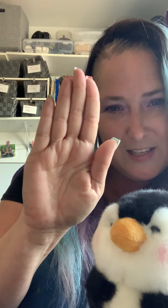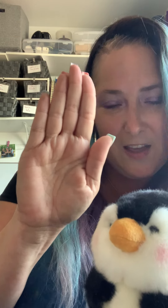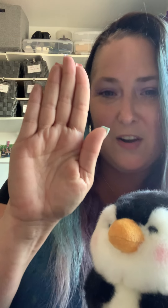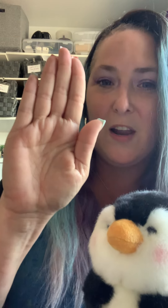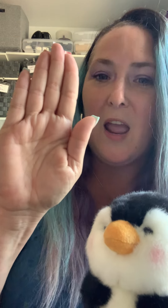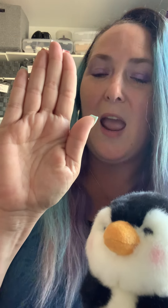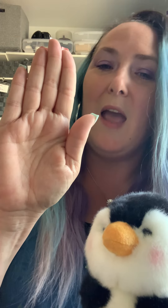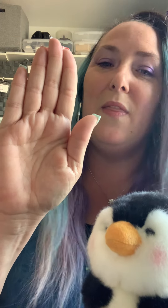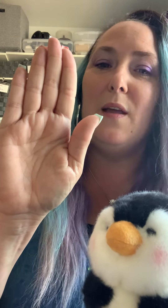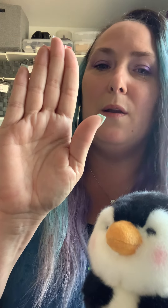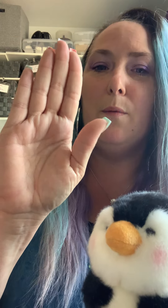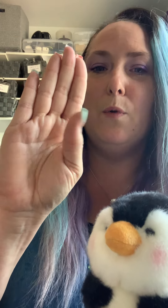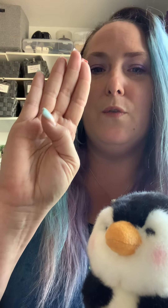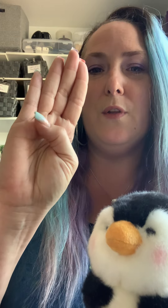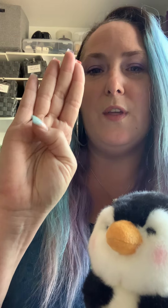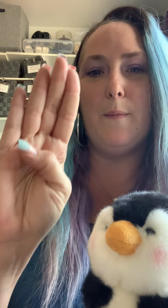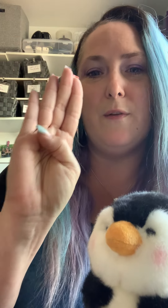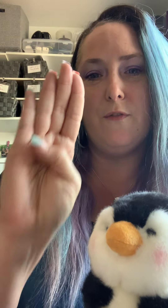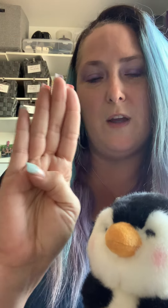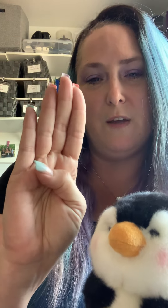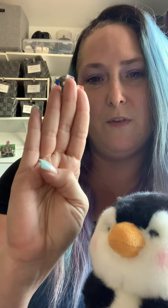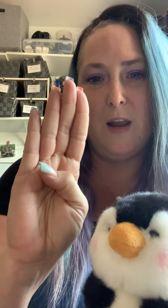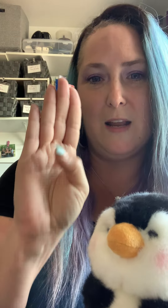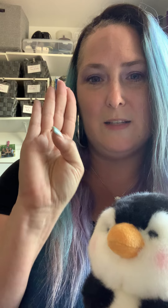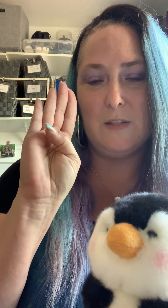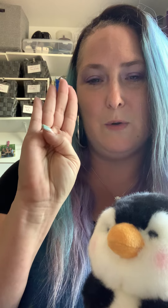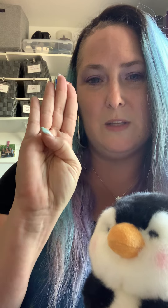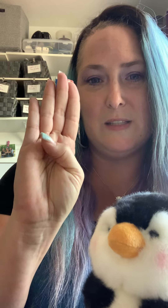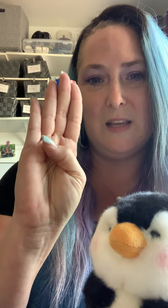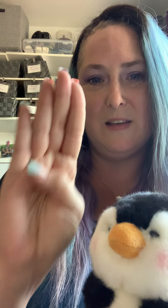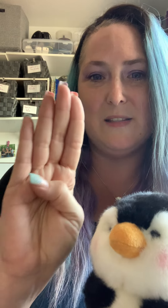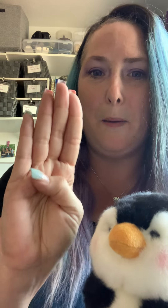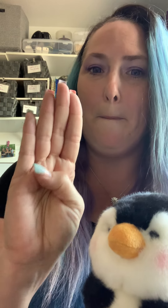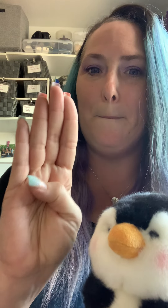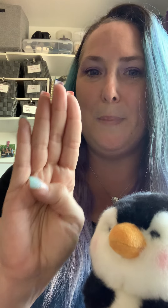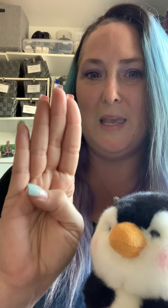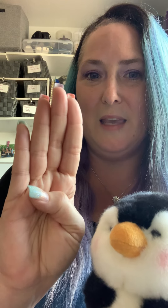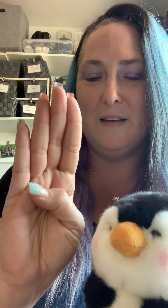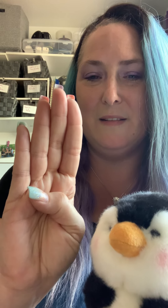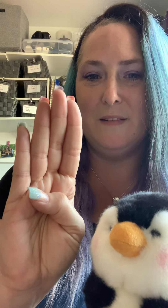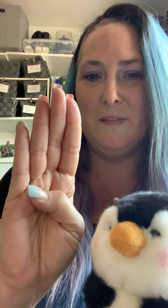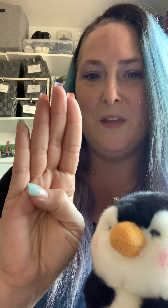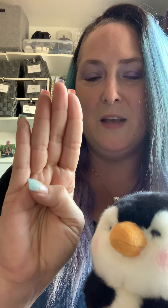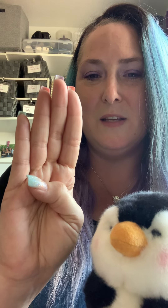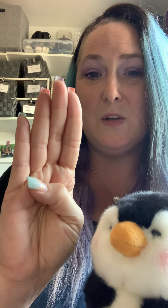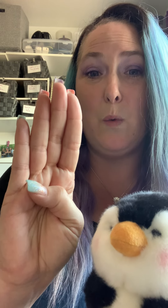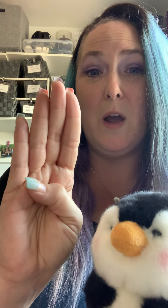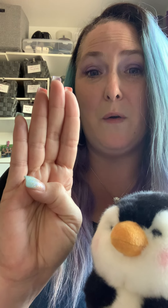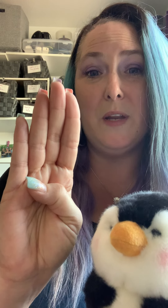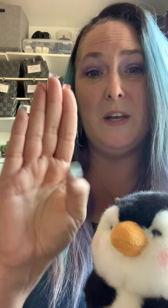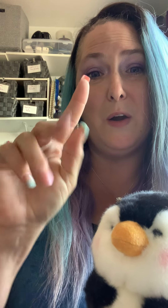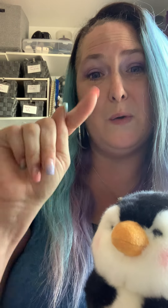together, and then move your thumb in front of your hand so it looks like this, B. So we already know